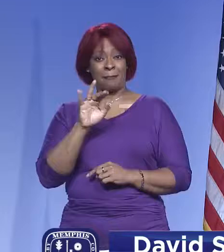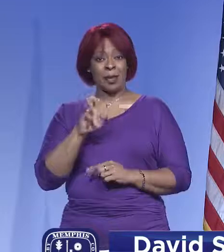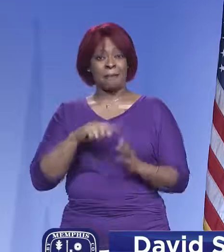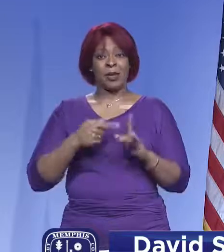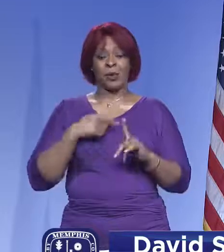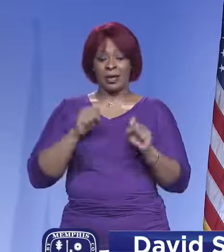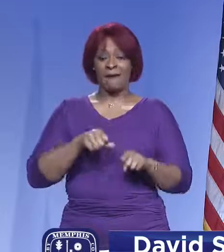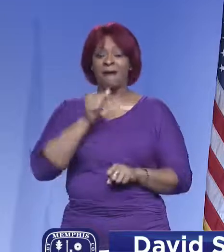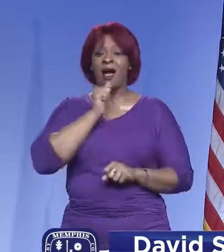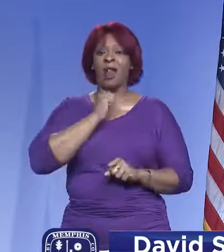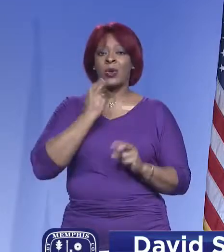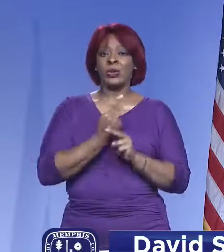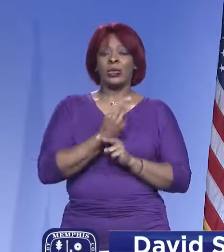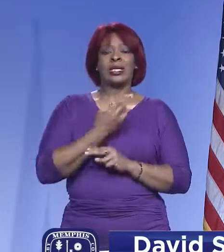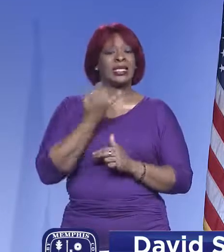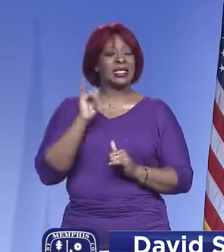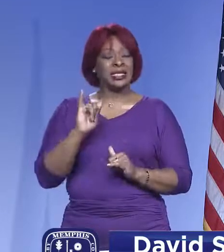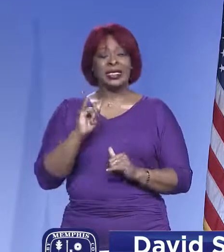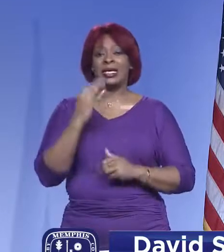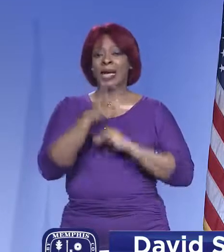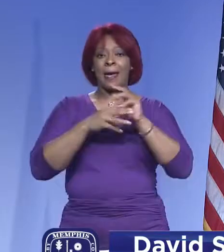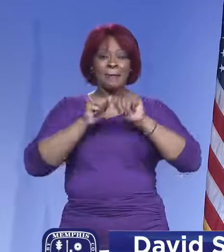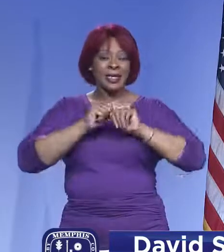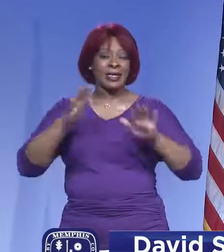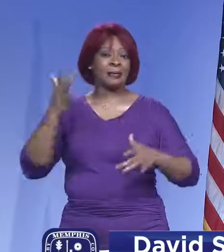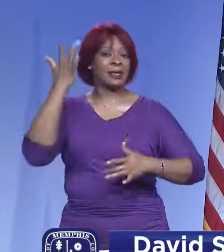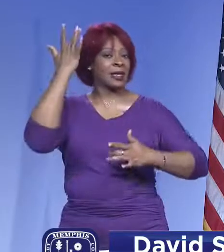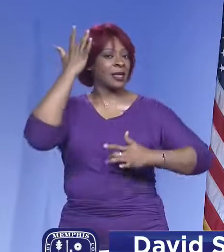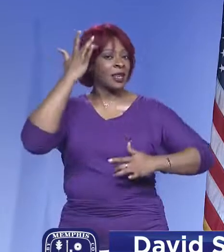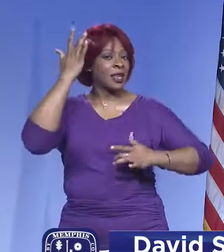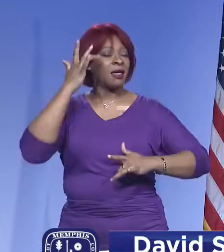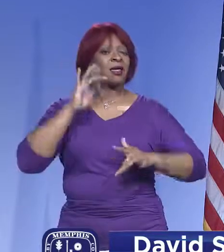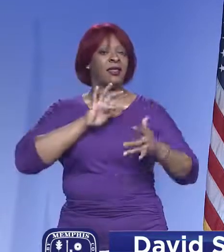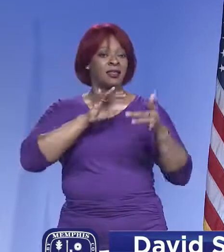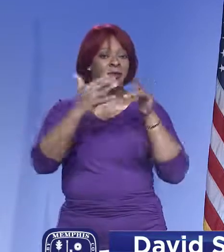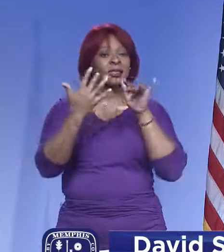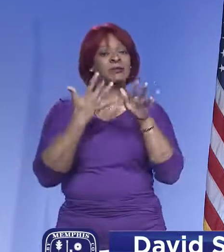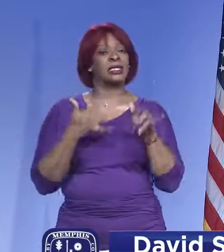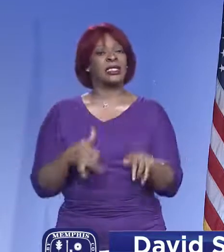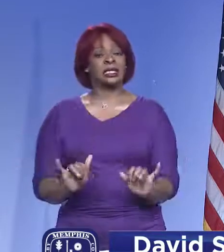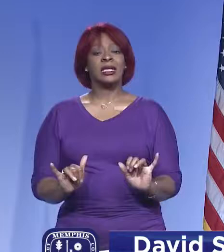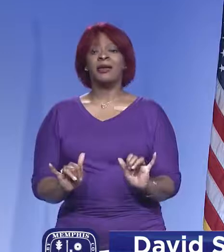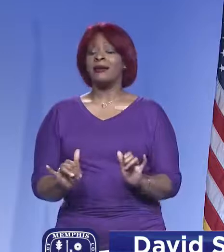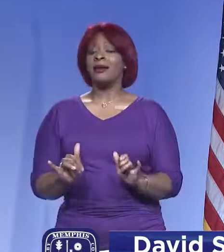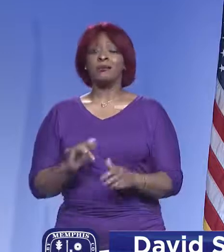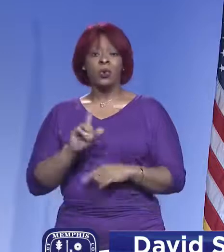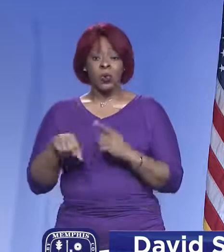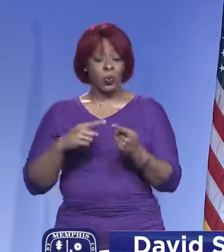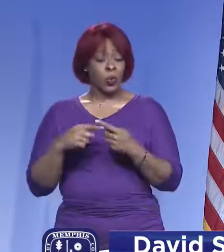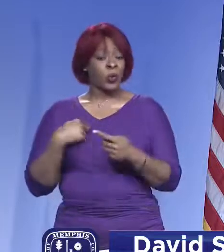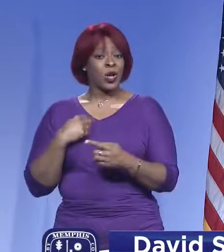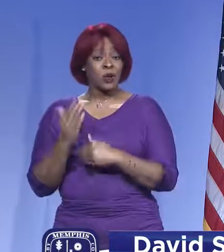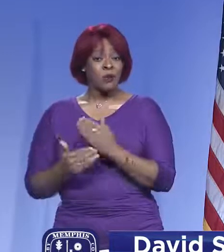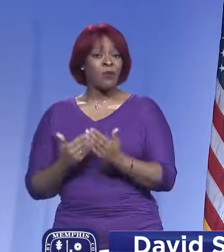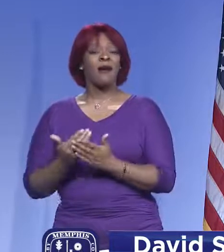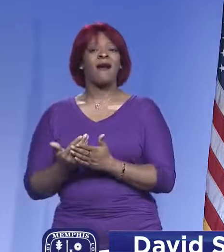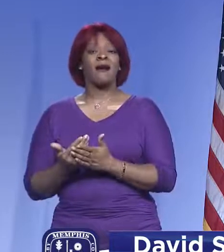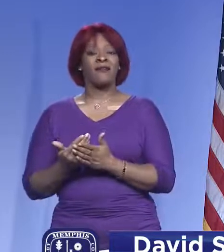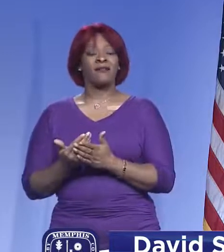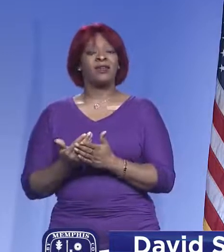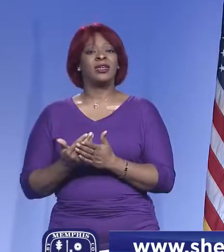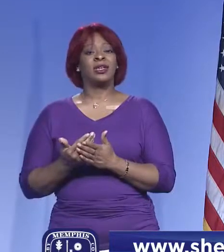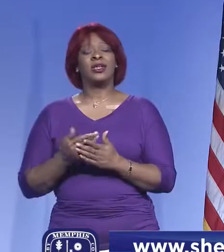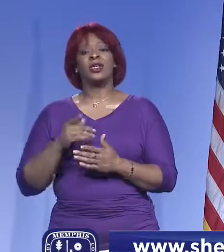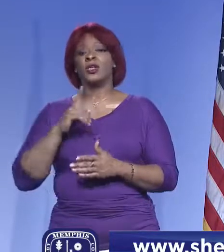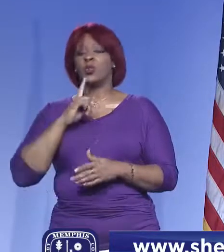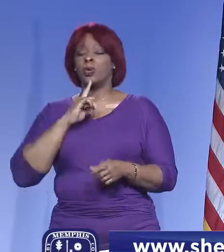is still an epidemic level of transmission. But even once we get to herd